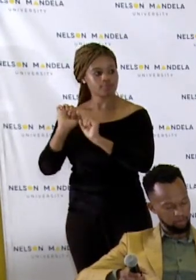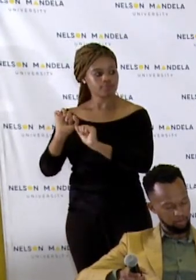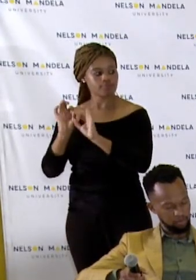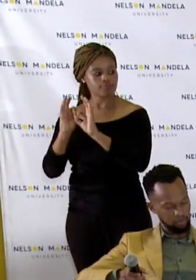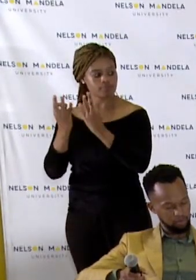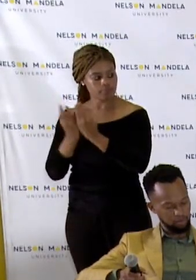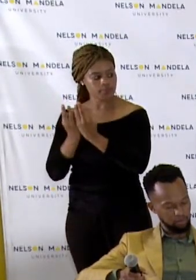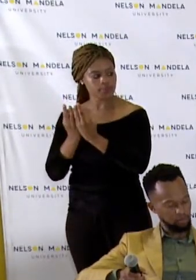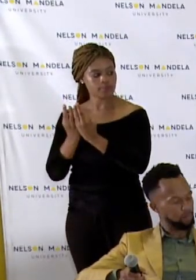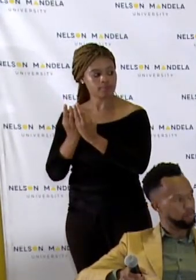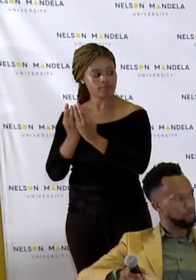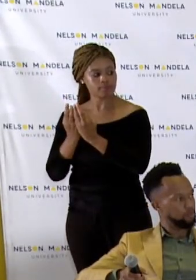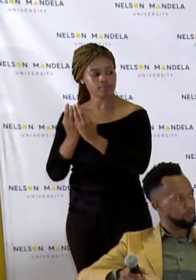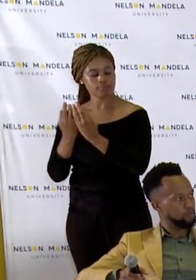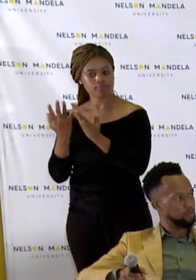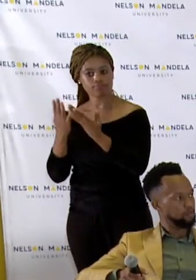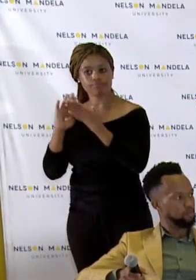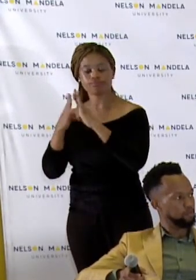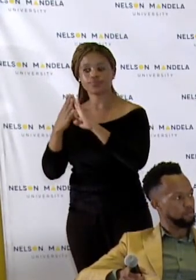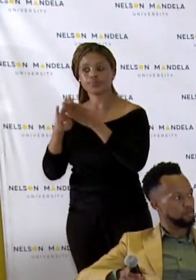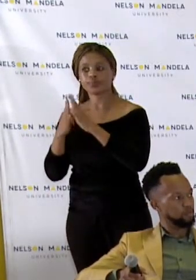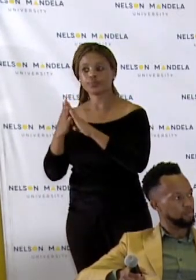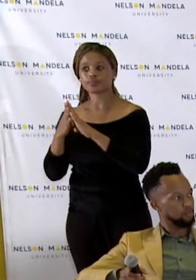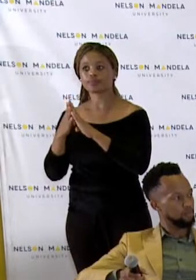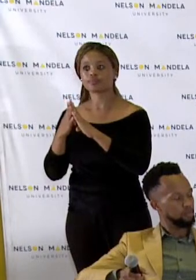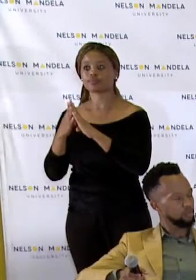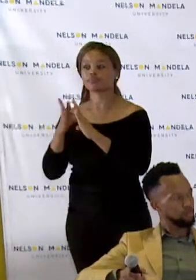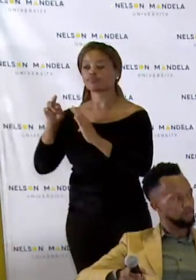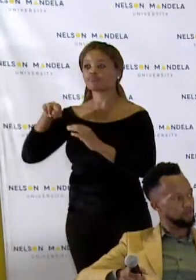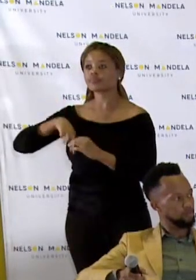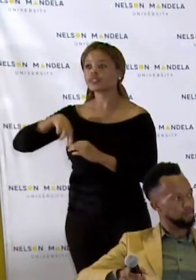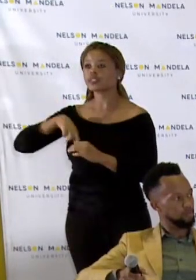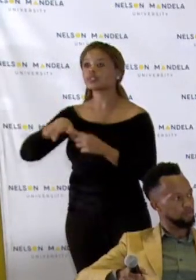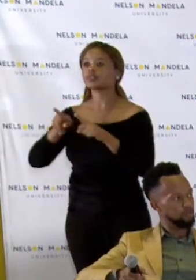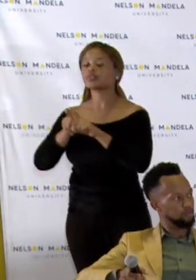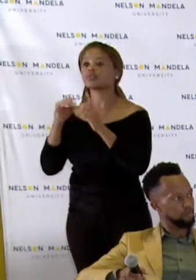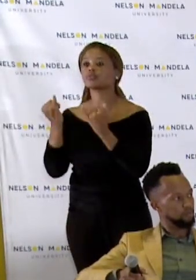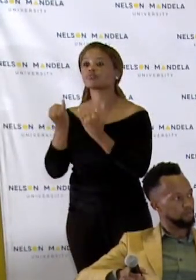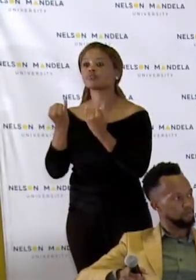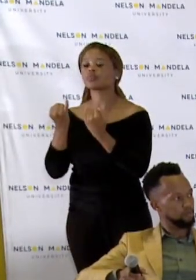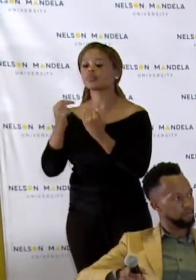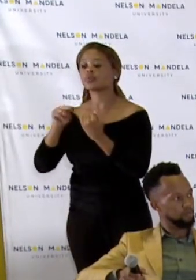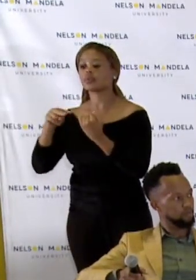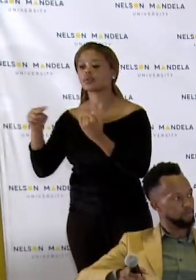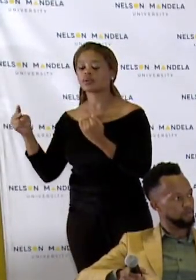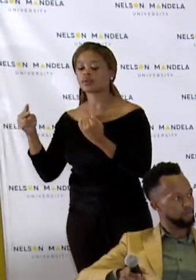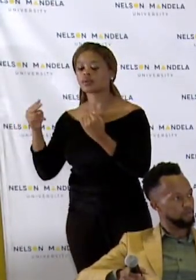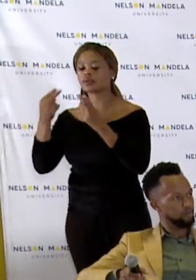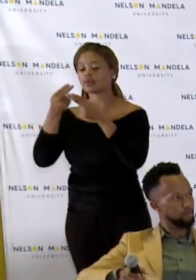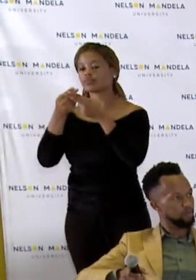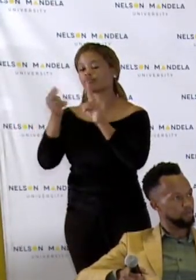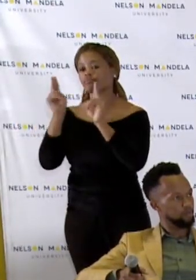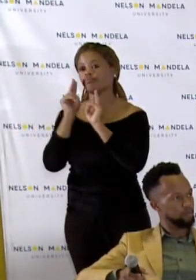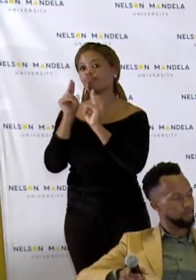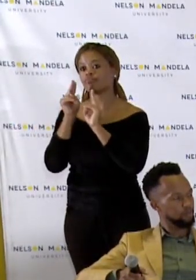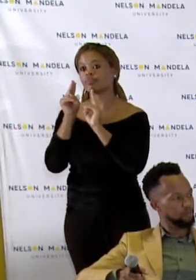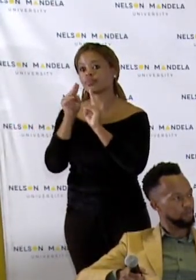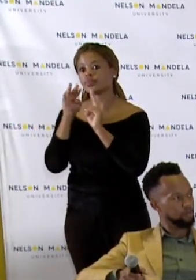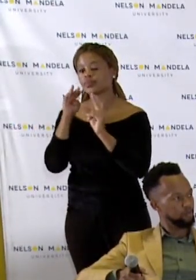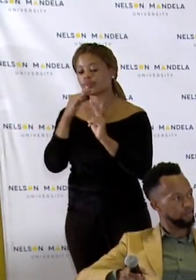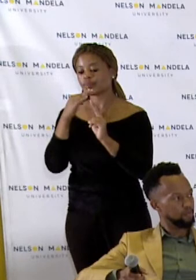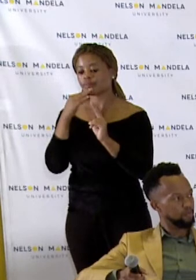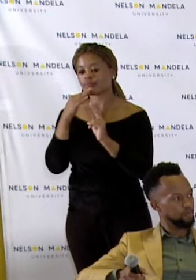family, in the communities that you engage in, as well as any other at the university. So it's